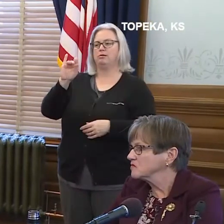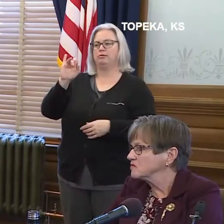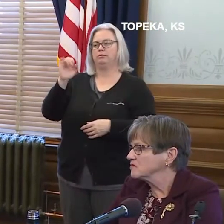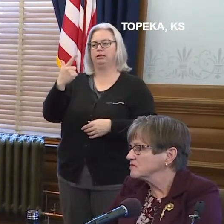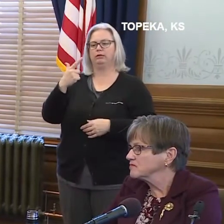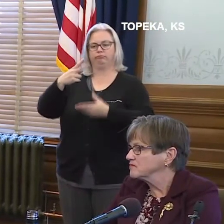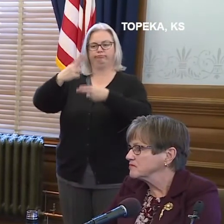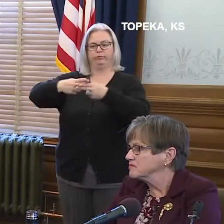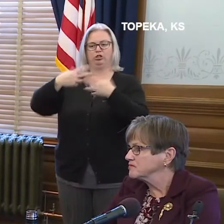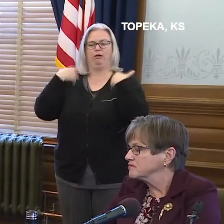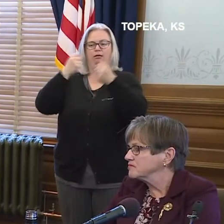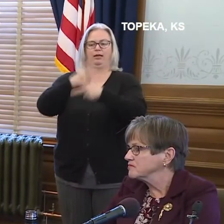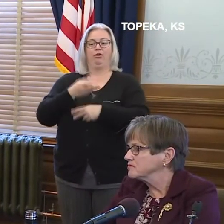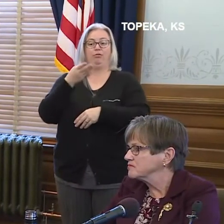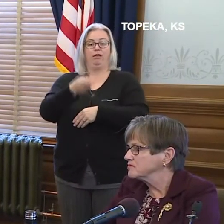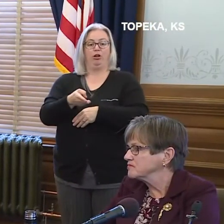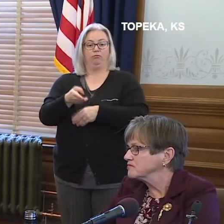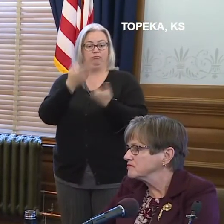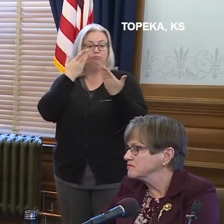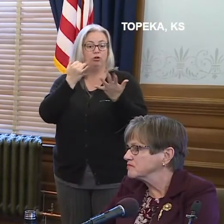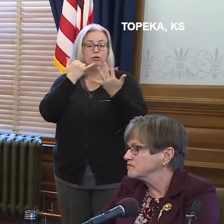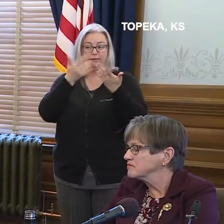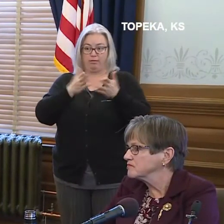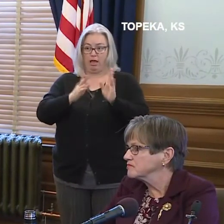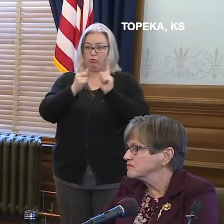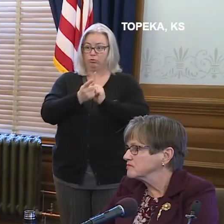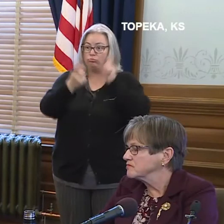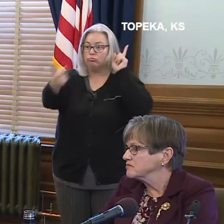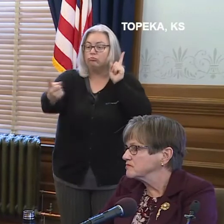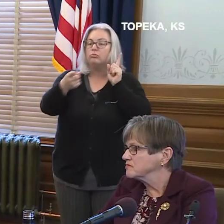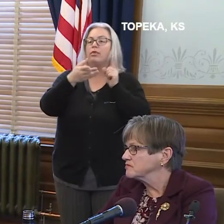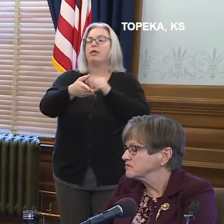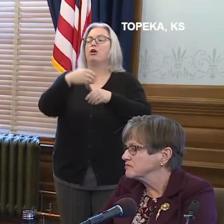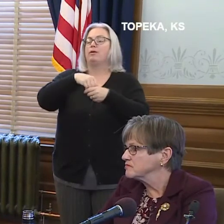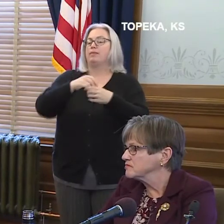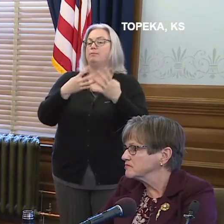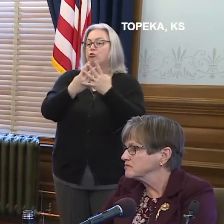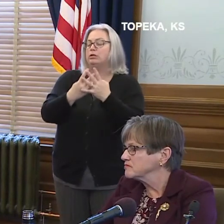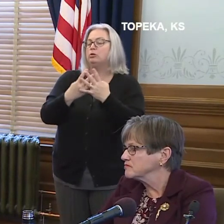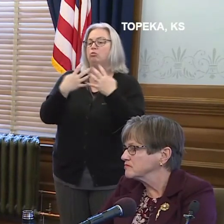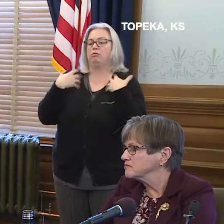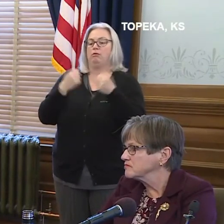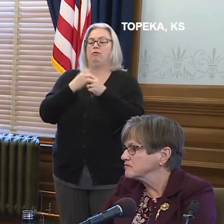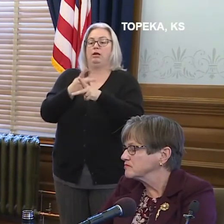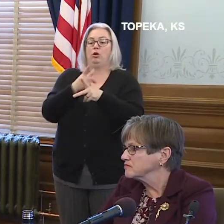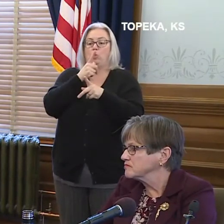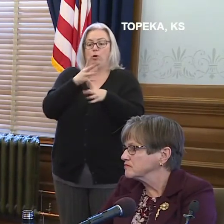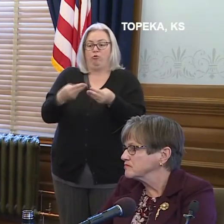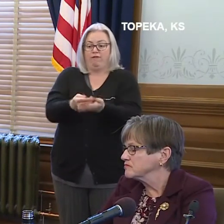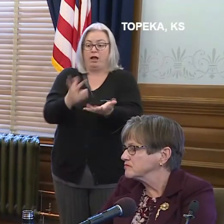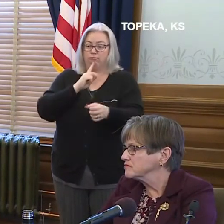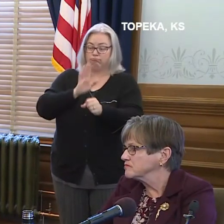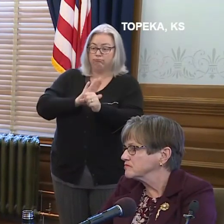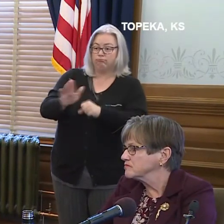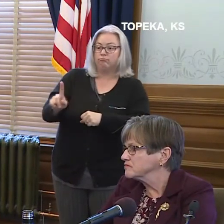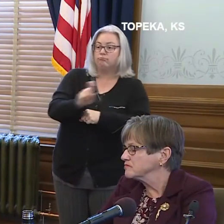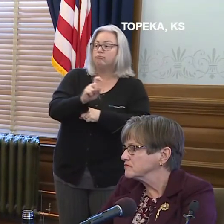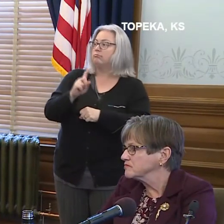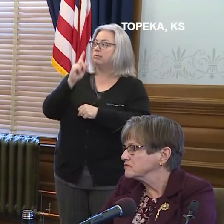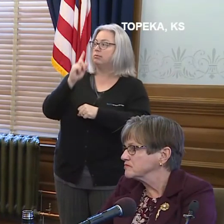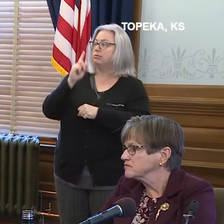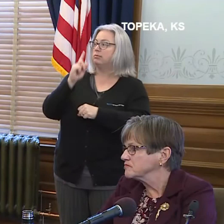healthcare. I don't know if there's social distancing going on or whether the healthcare provided is sufficient. I think